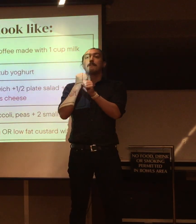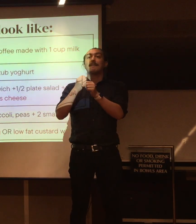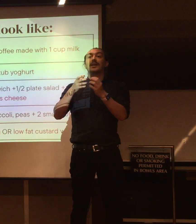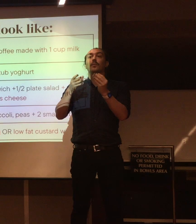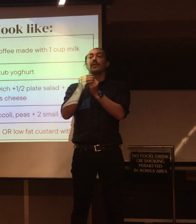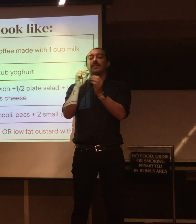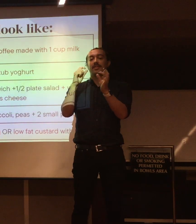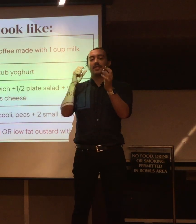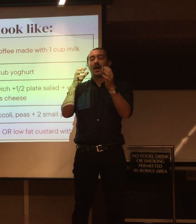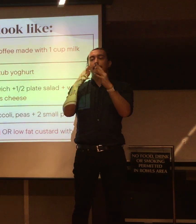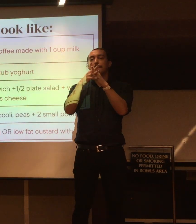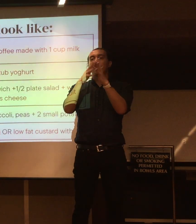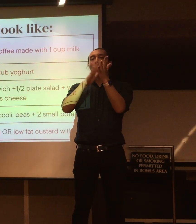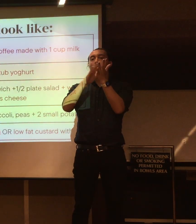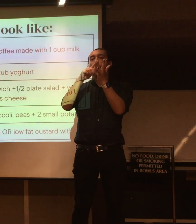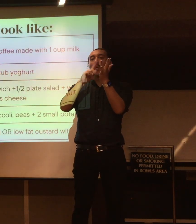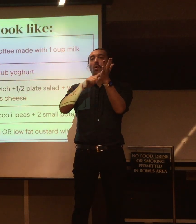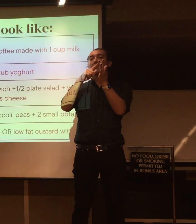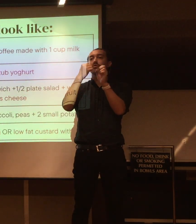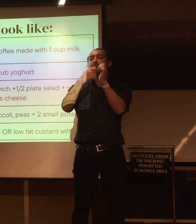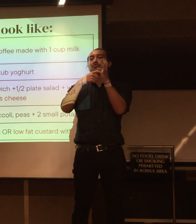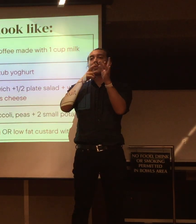sandwich.